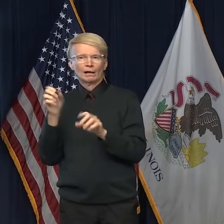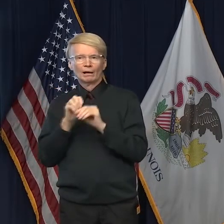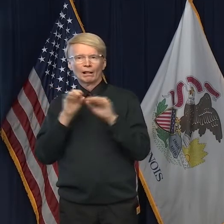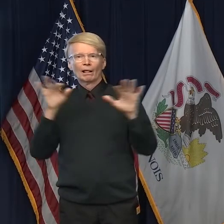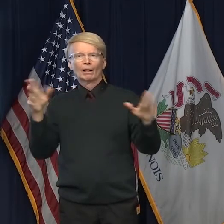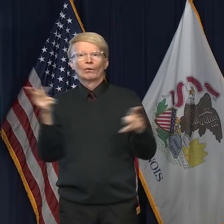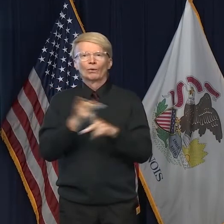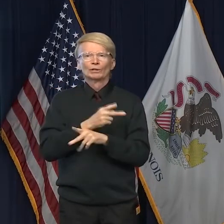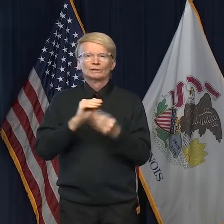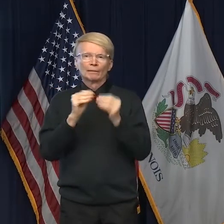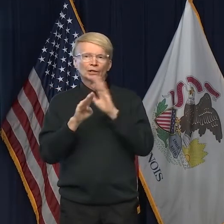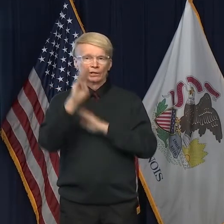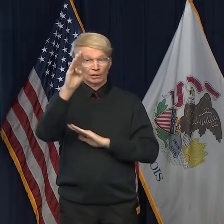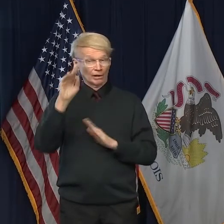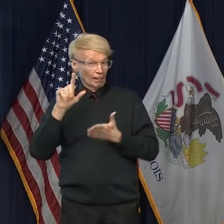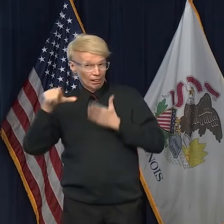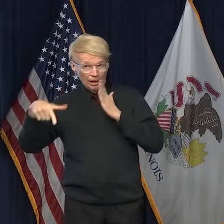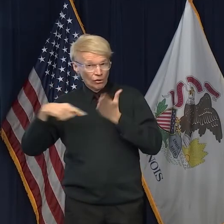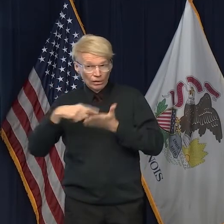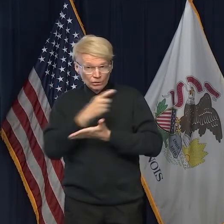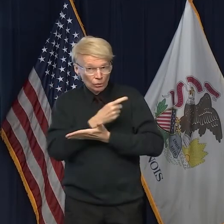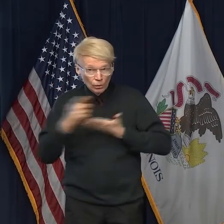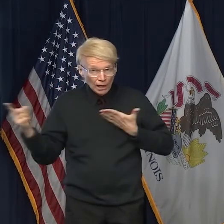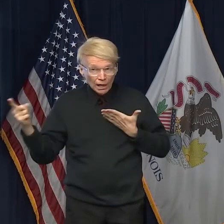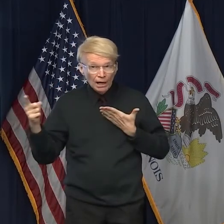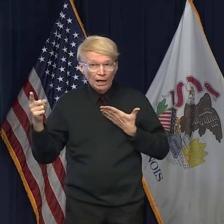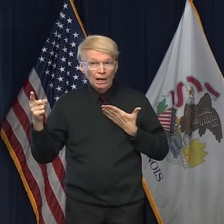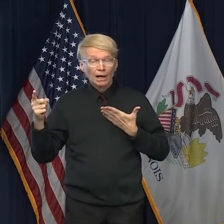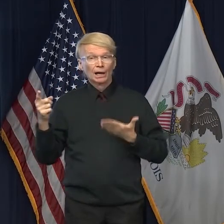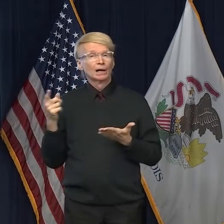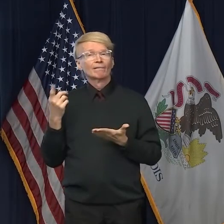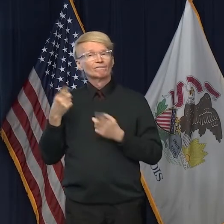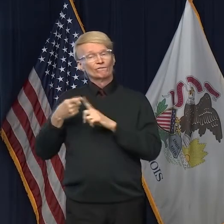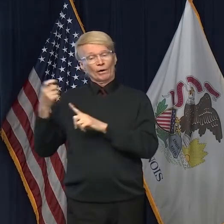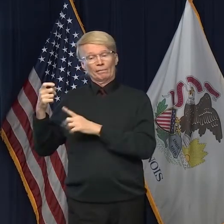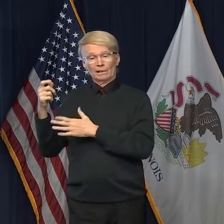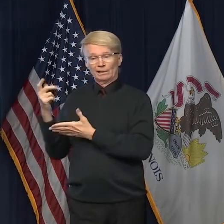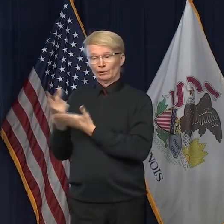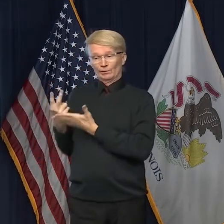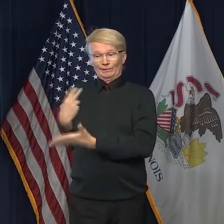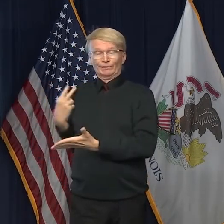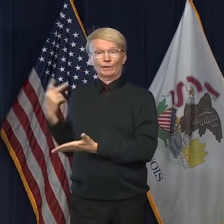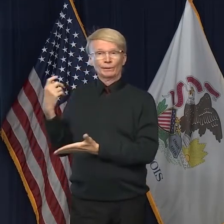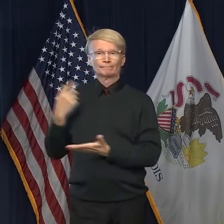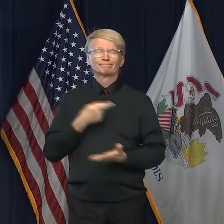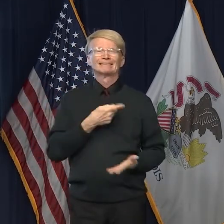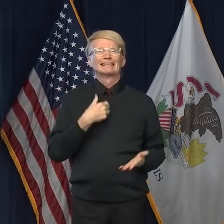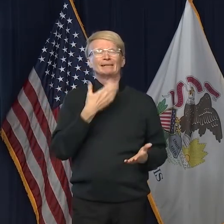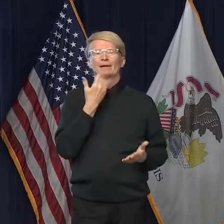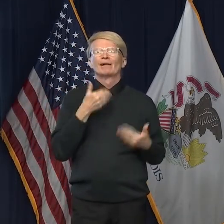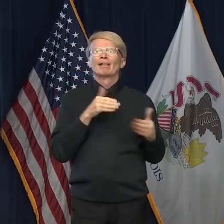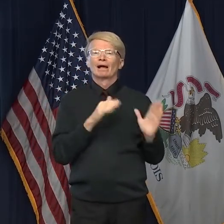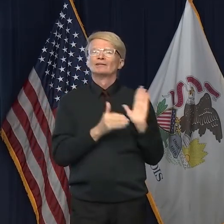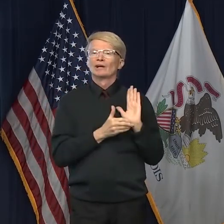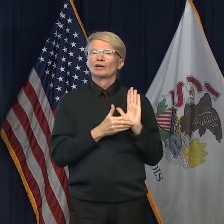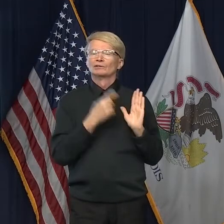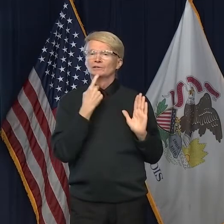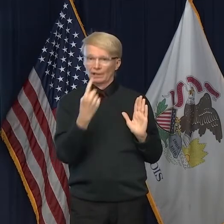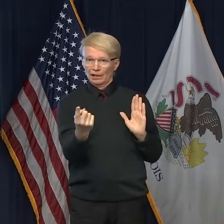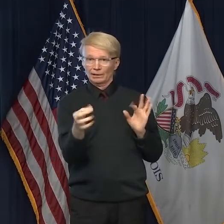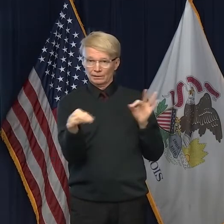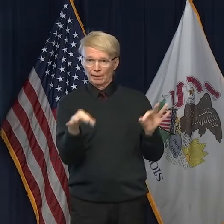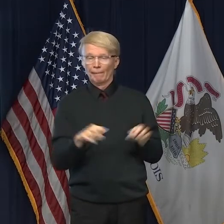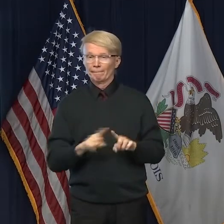week, would be a good indication of where we are post-Thanksgiving, or is it going to be longer? I probably should let a doctor answer this, but I'll just say